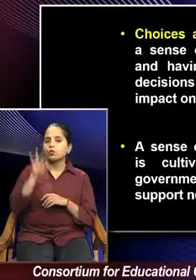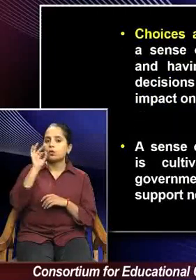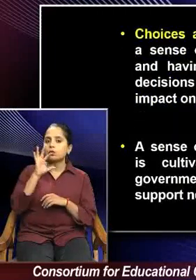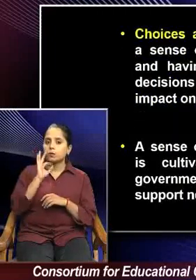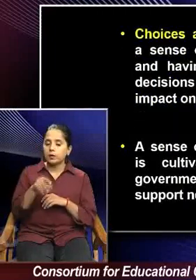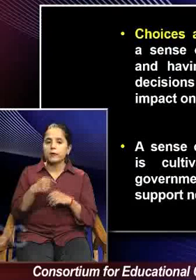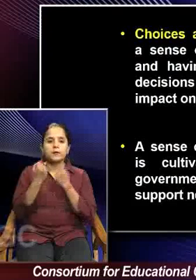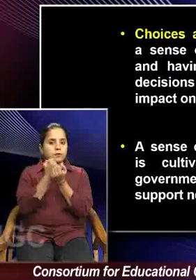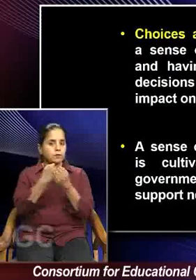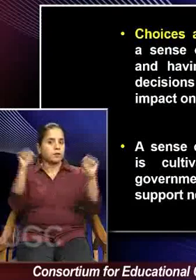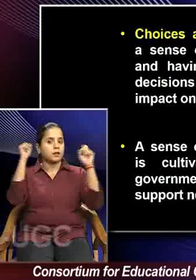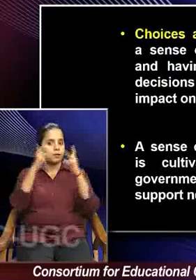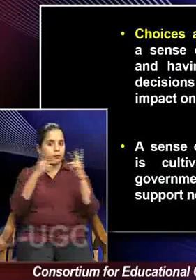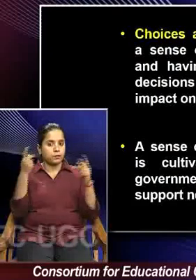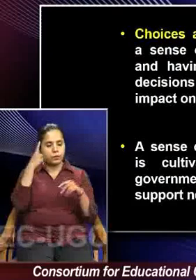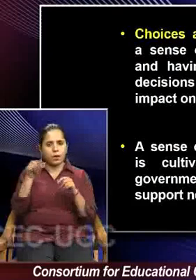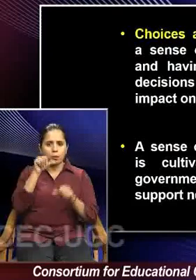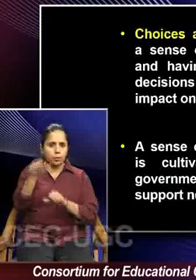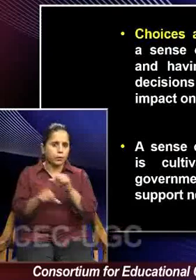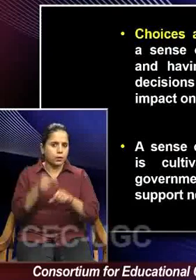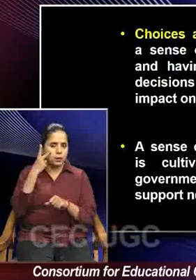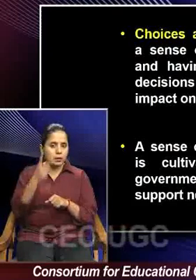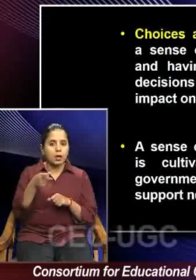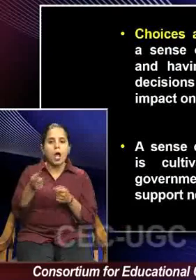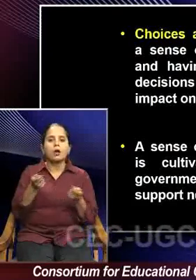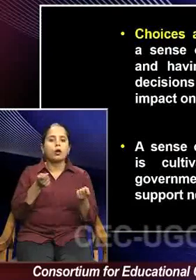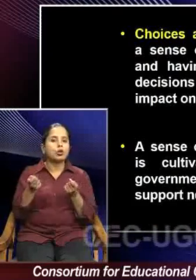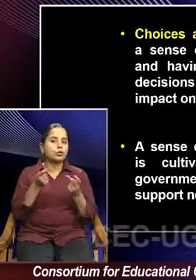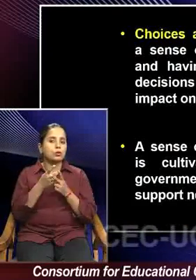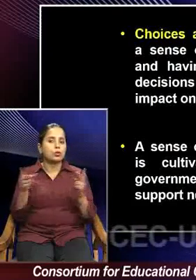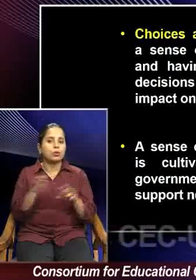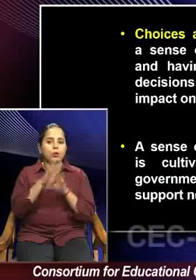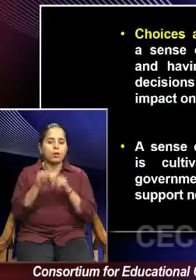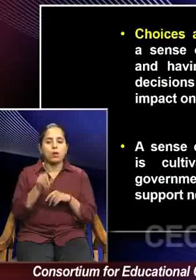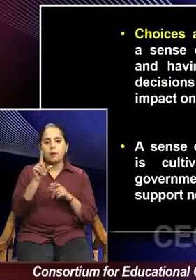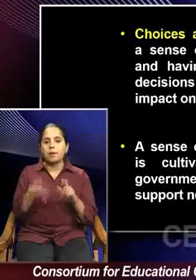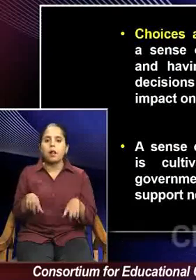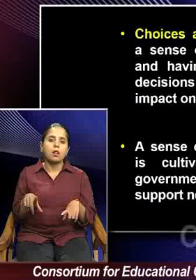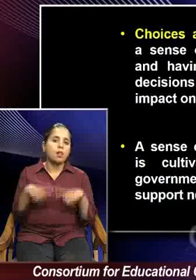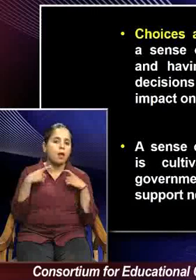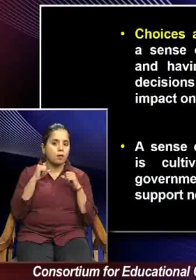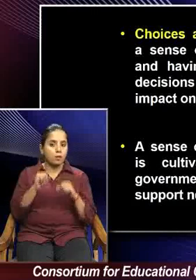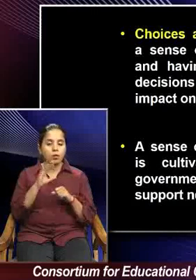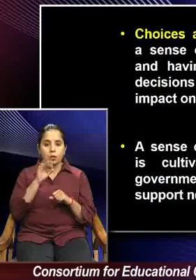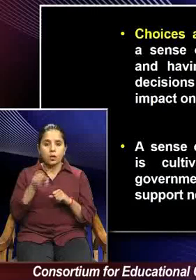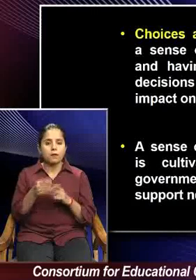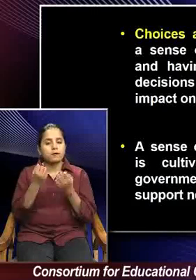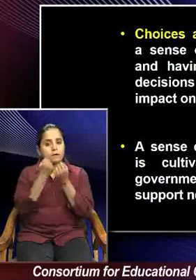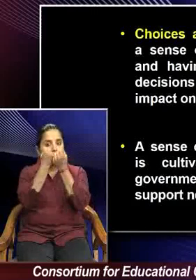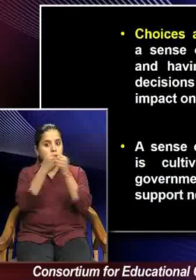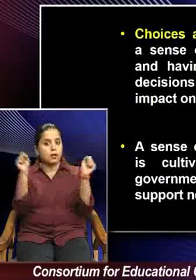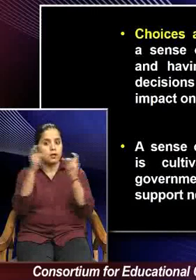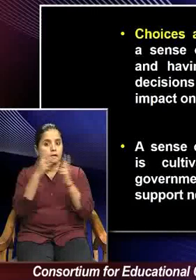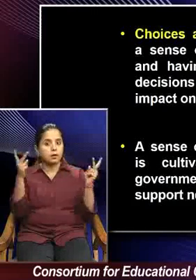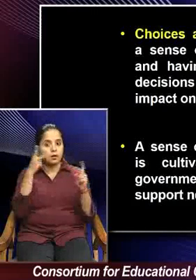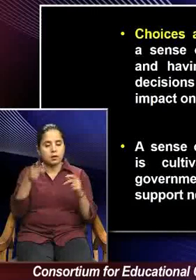the freedom. Possessing a sense of control over one's life and having the freedom to